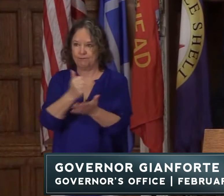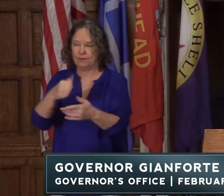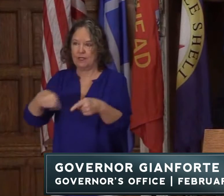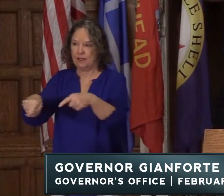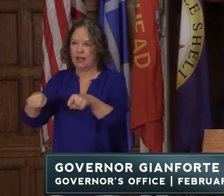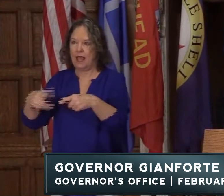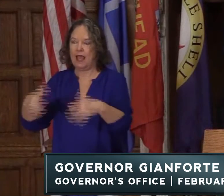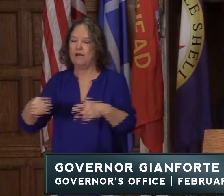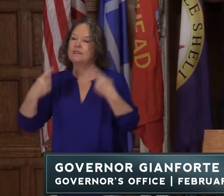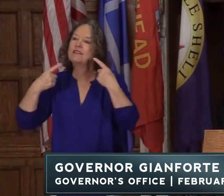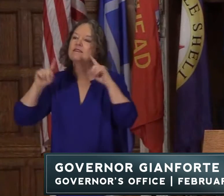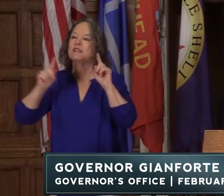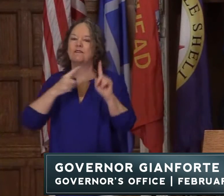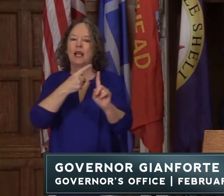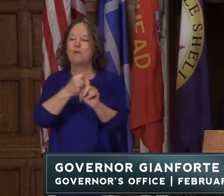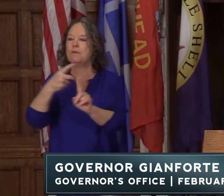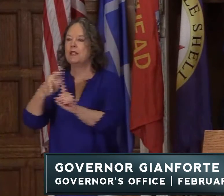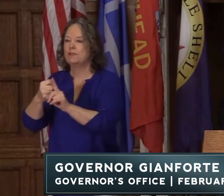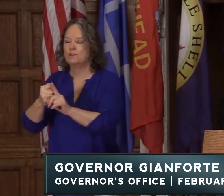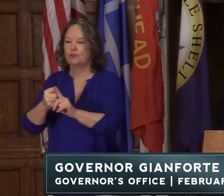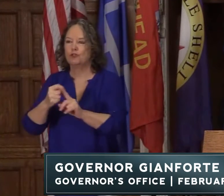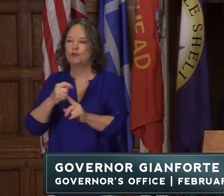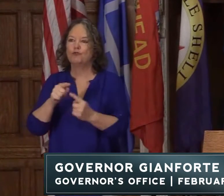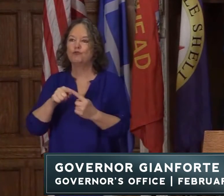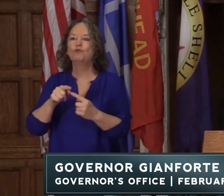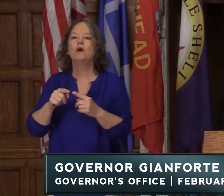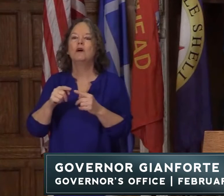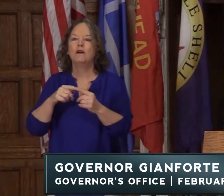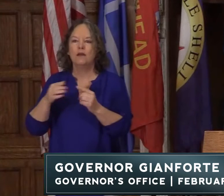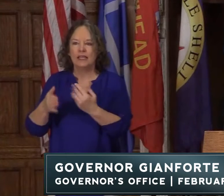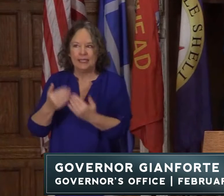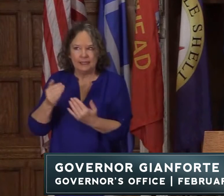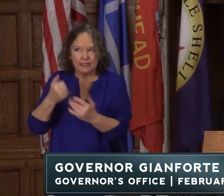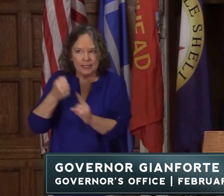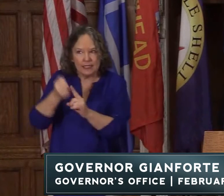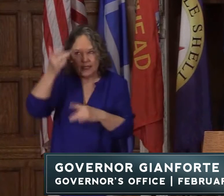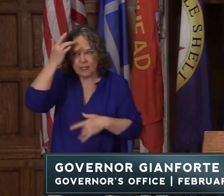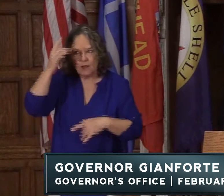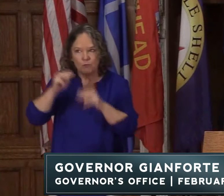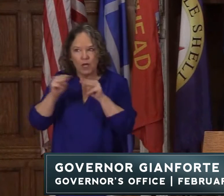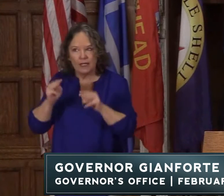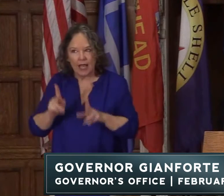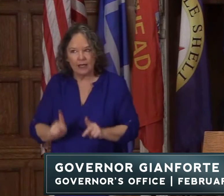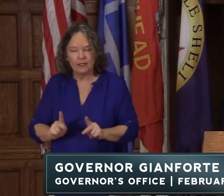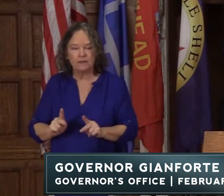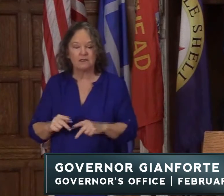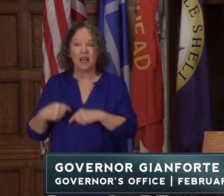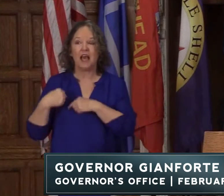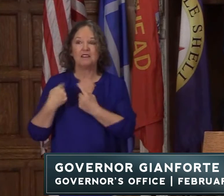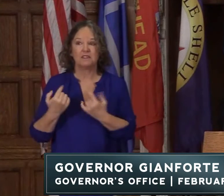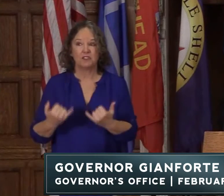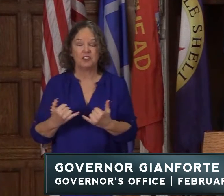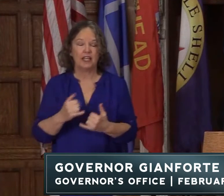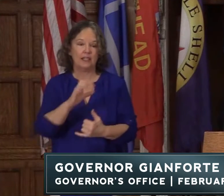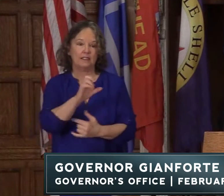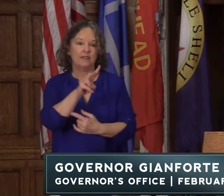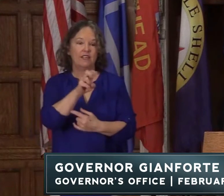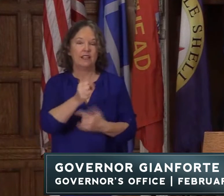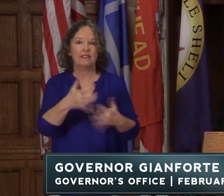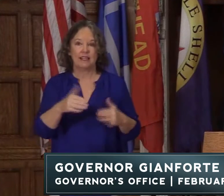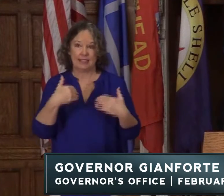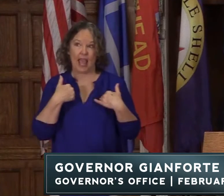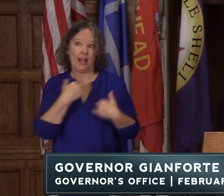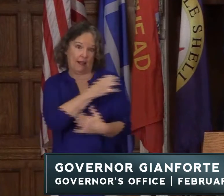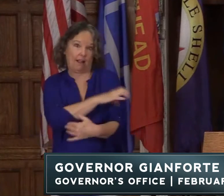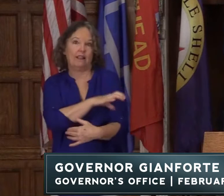in administering doses to these vulnerable Montanans. As of today, CVS has had a clinic at every one